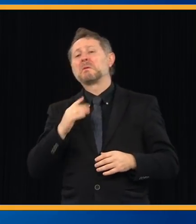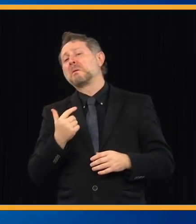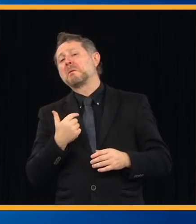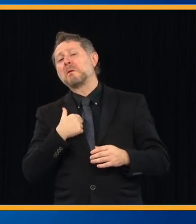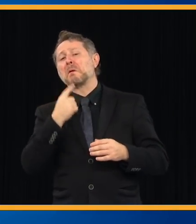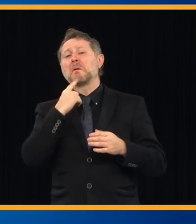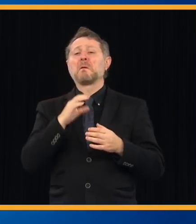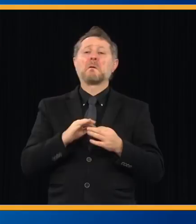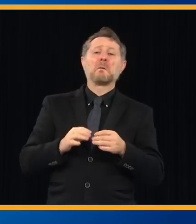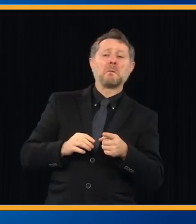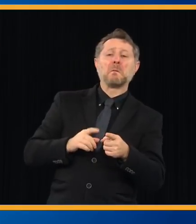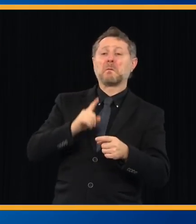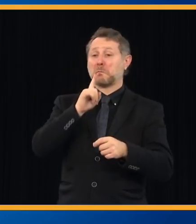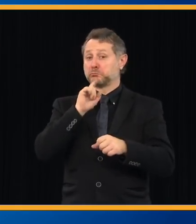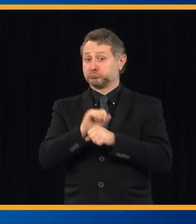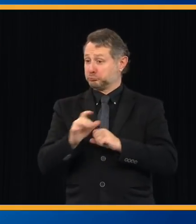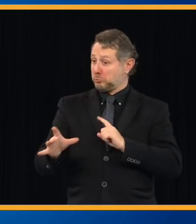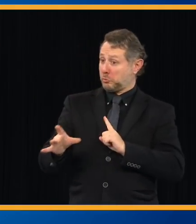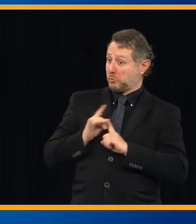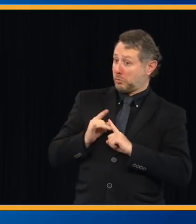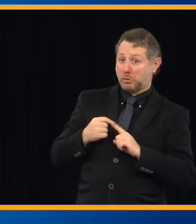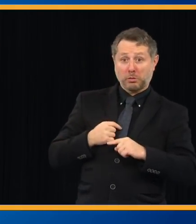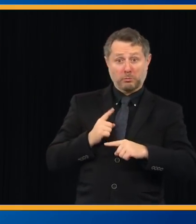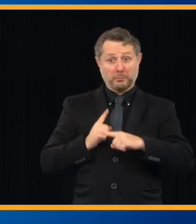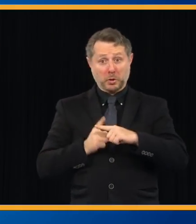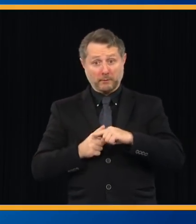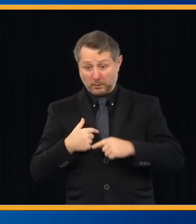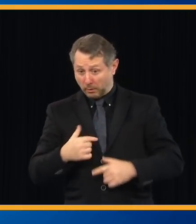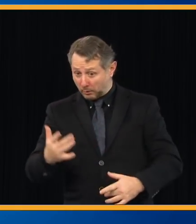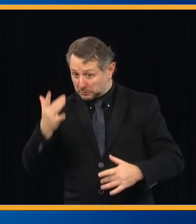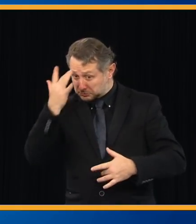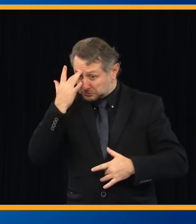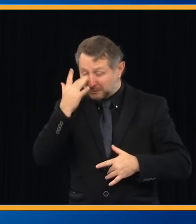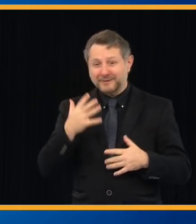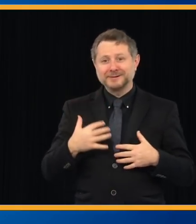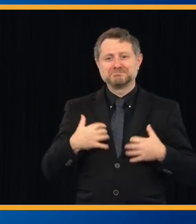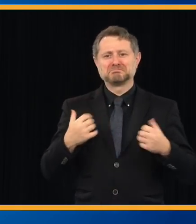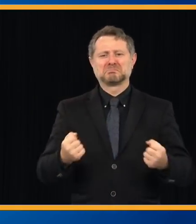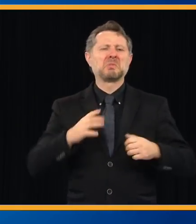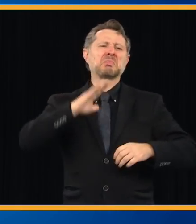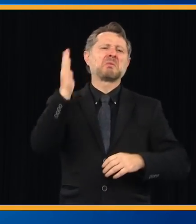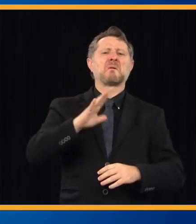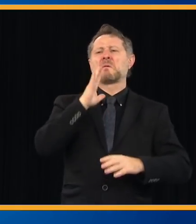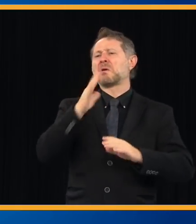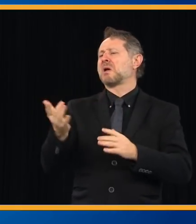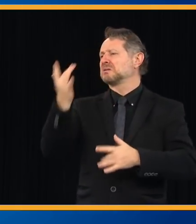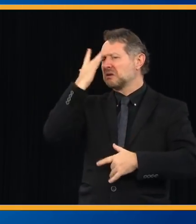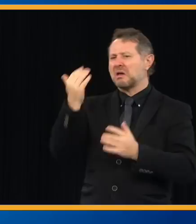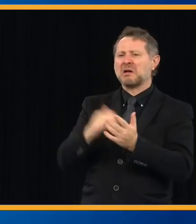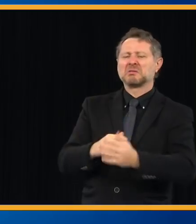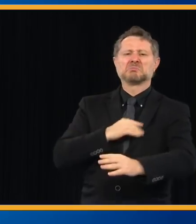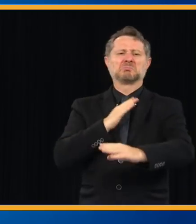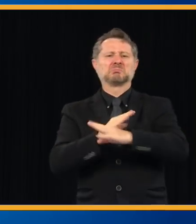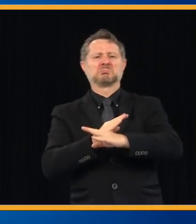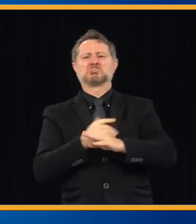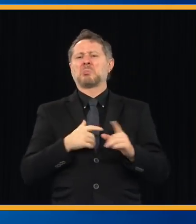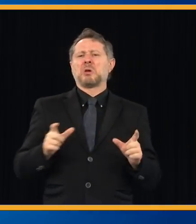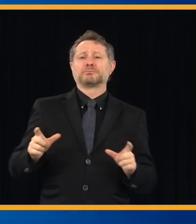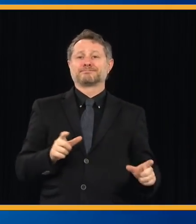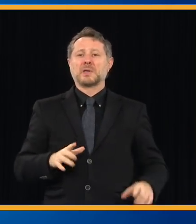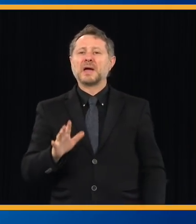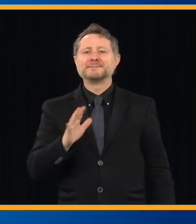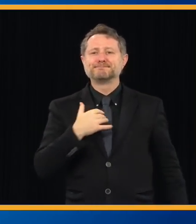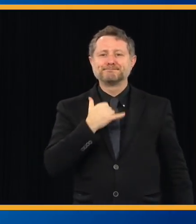the virus, you then had antibodies, you would then be immune from getting it a second time. Now there are